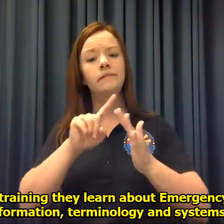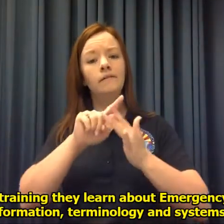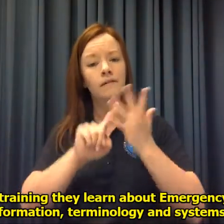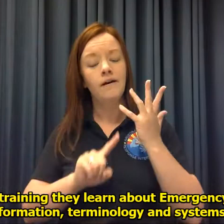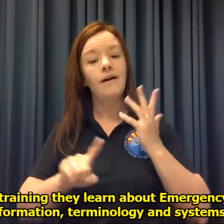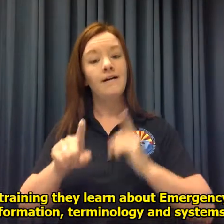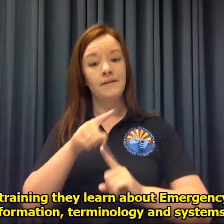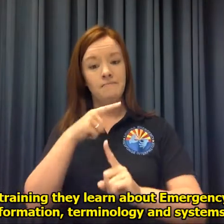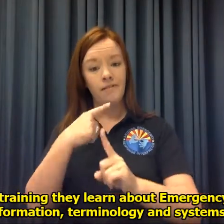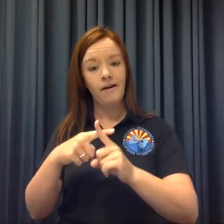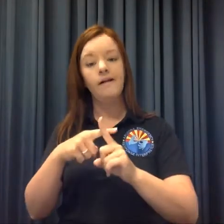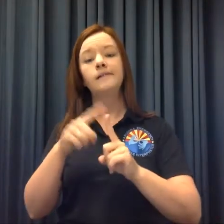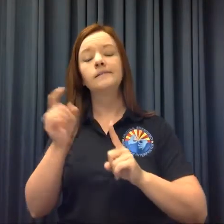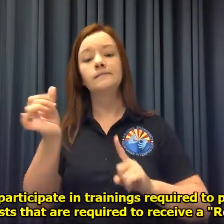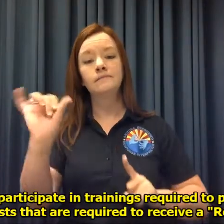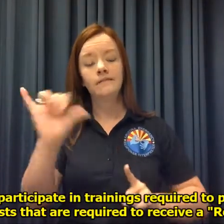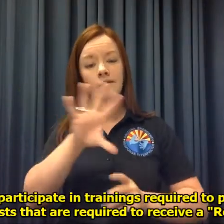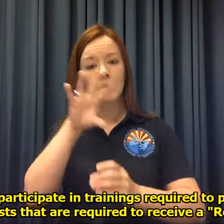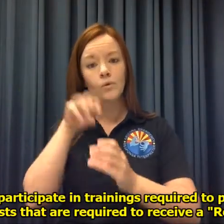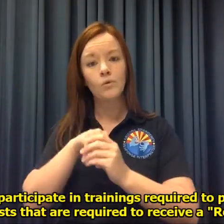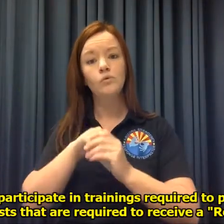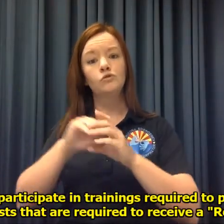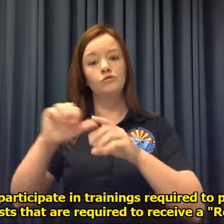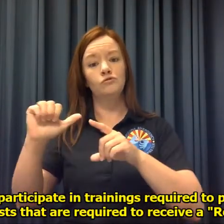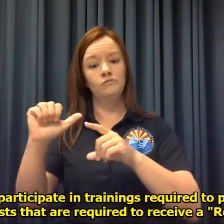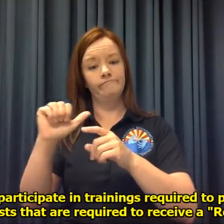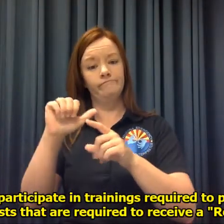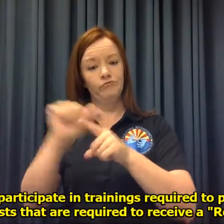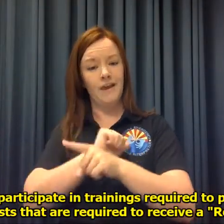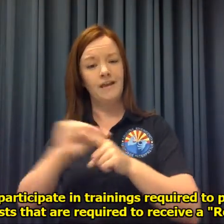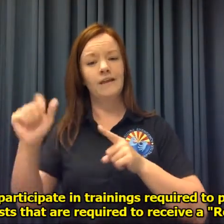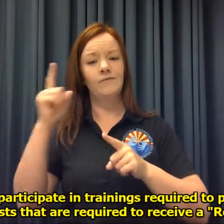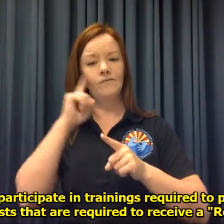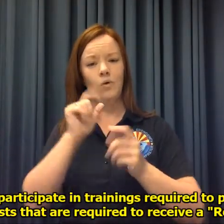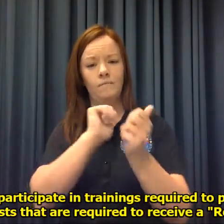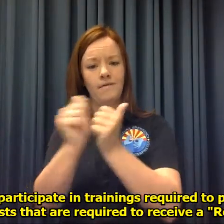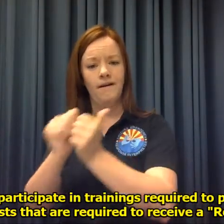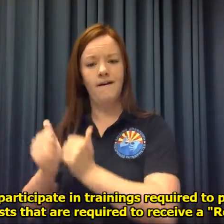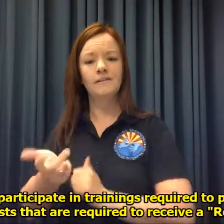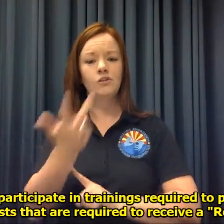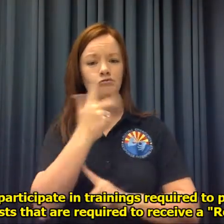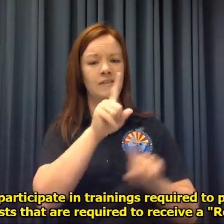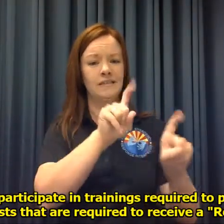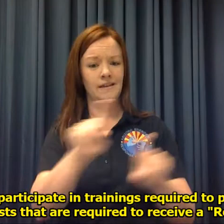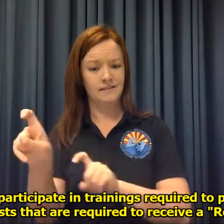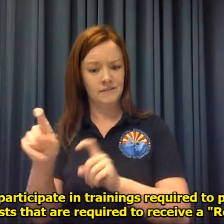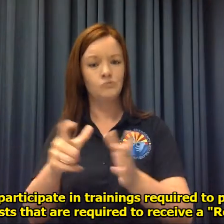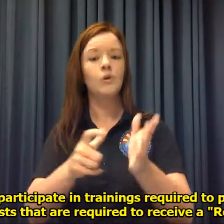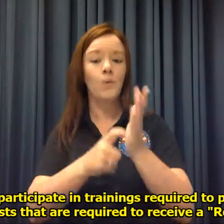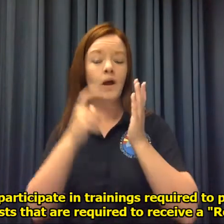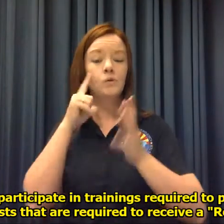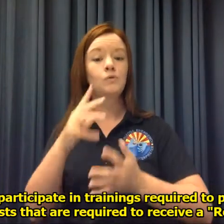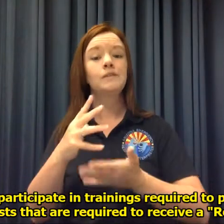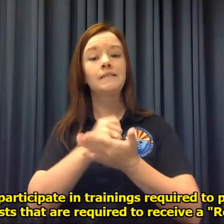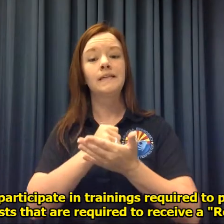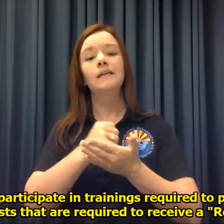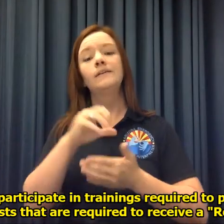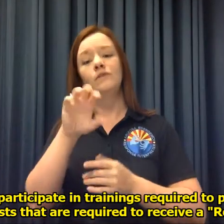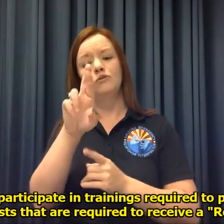and systems, as well as participate in trainings required to pass 3 specific tests that are required to receive a red